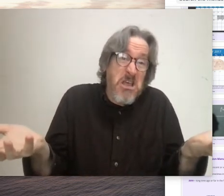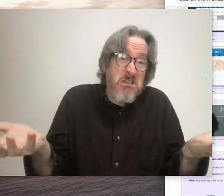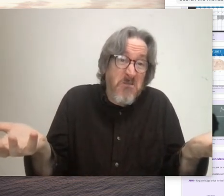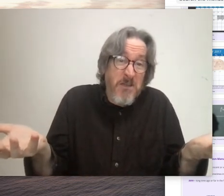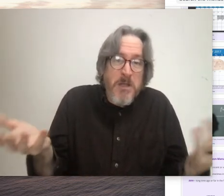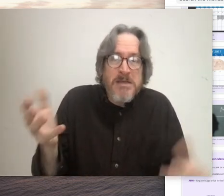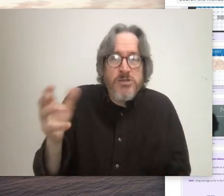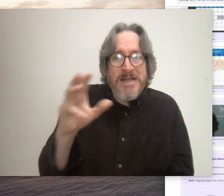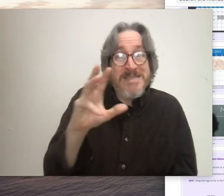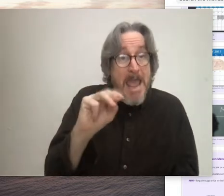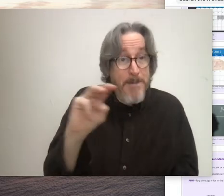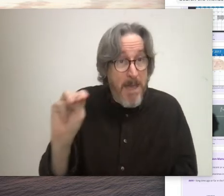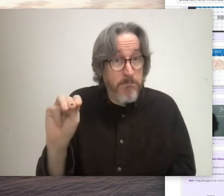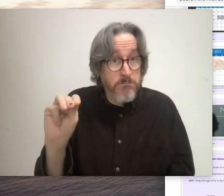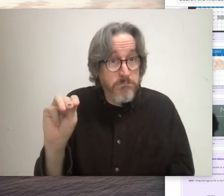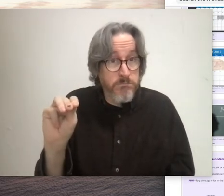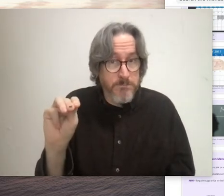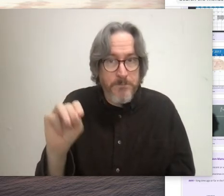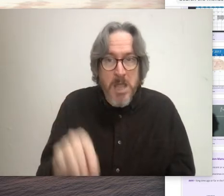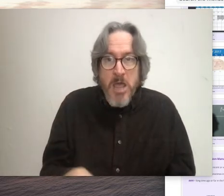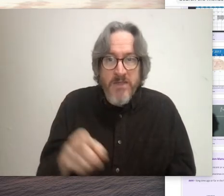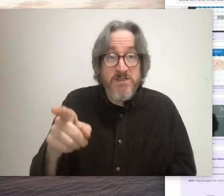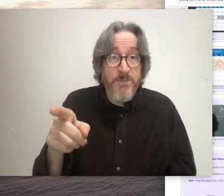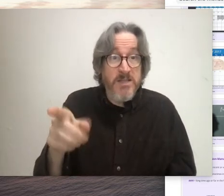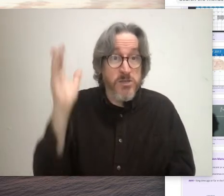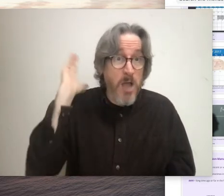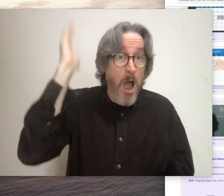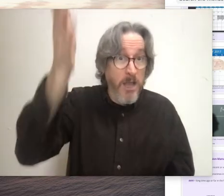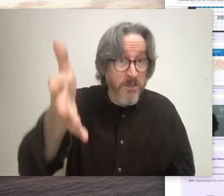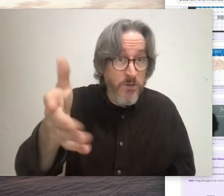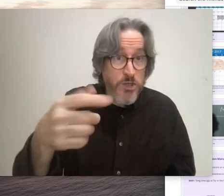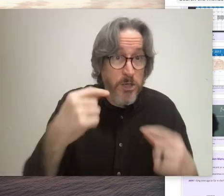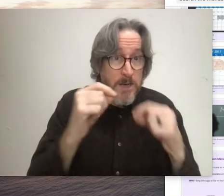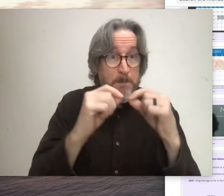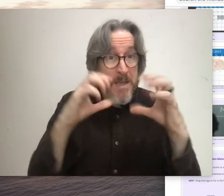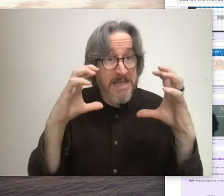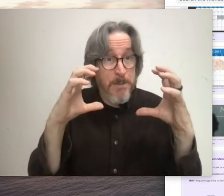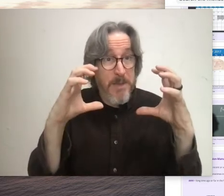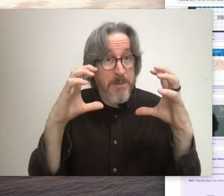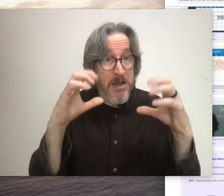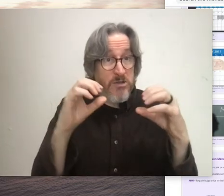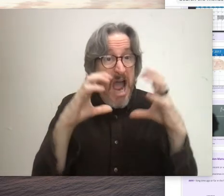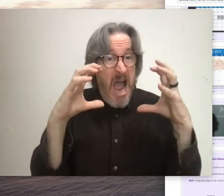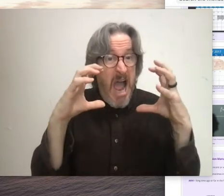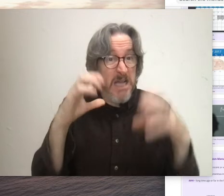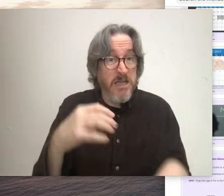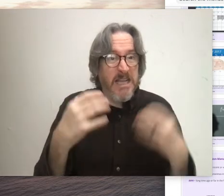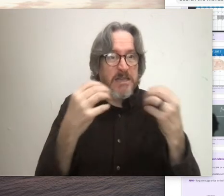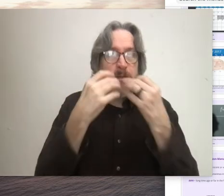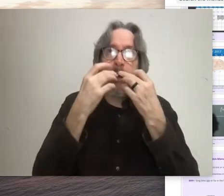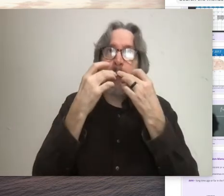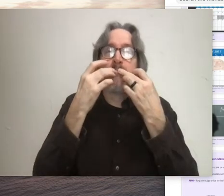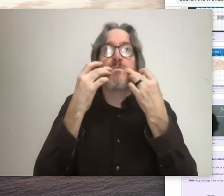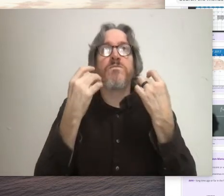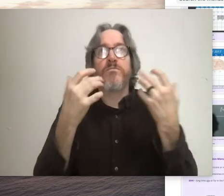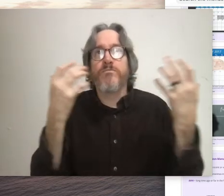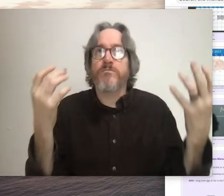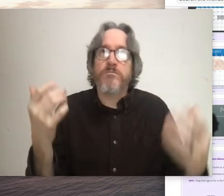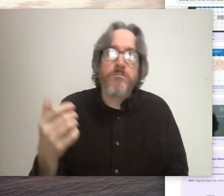it's nothing, right? So that's the MM. Then if something's in the future, it's a big mouth. Like a